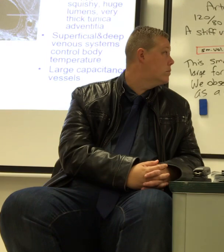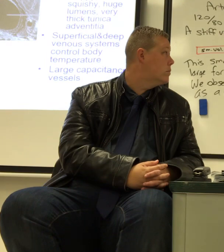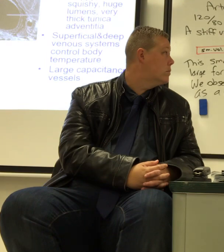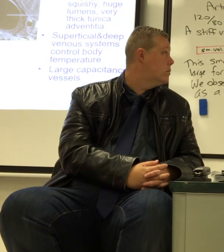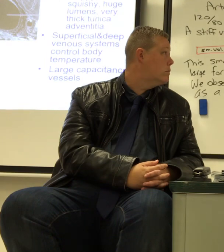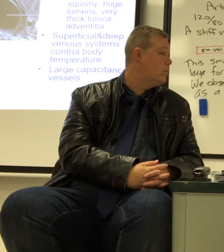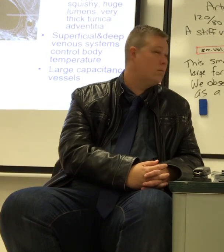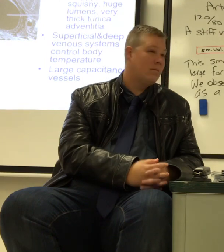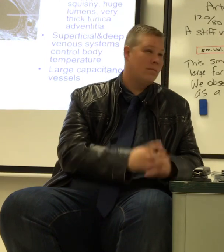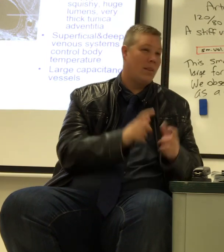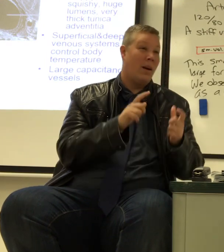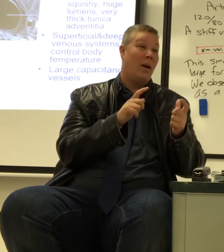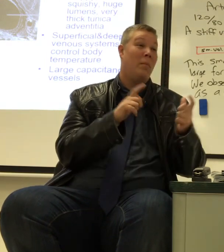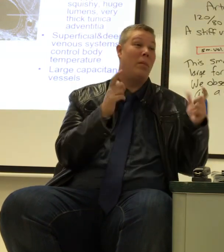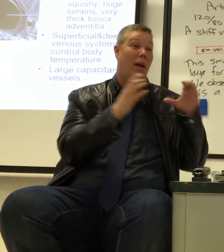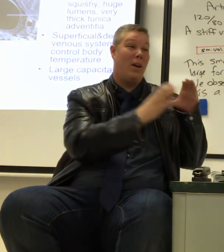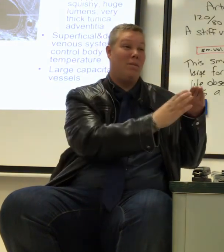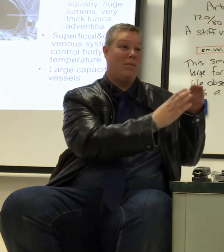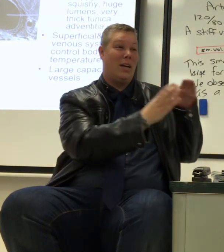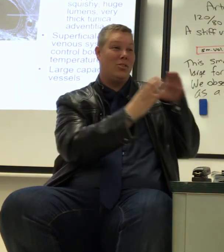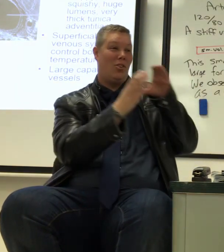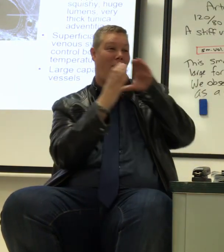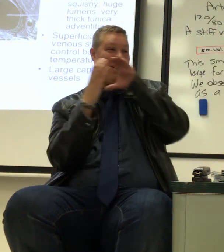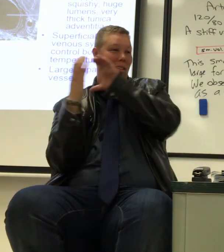I'll draw a big vessel, right?